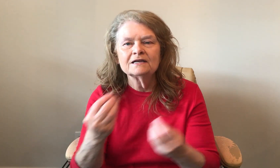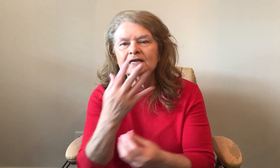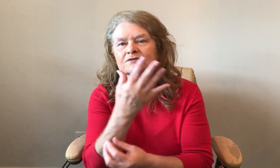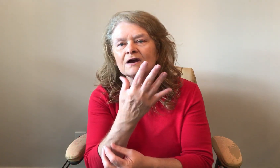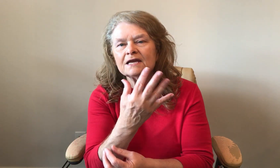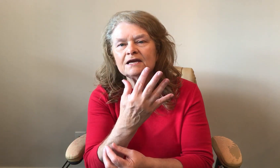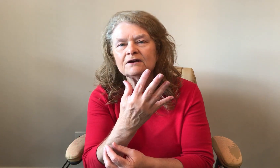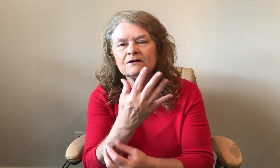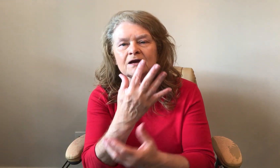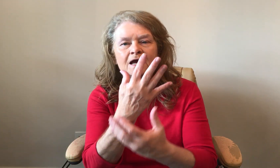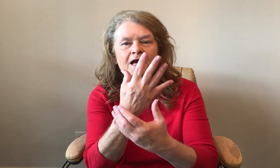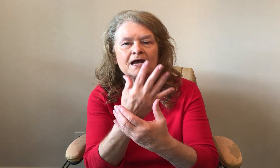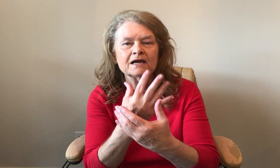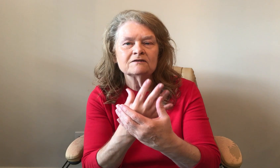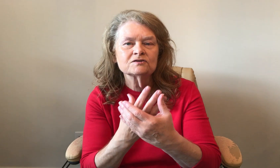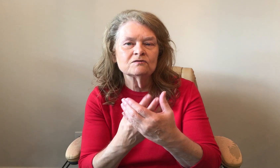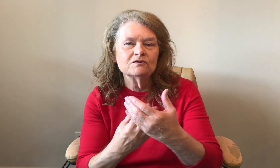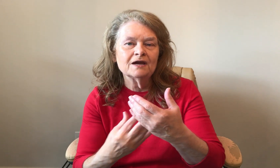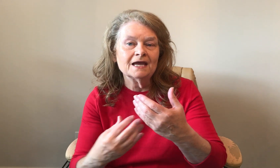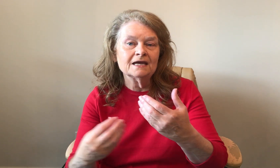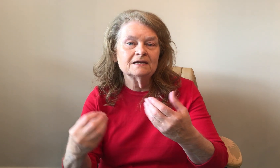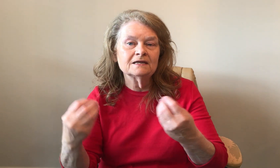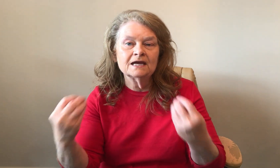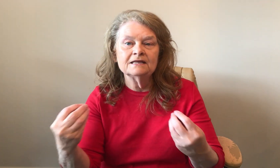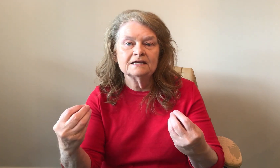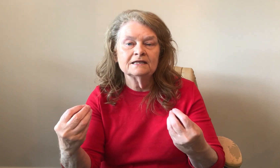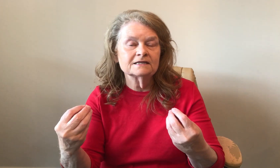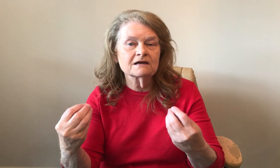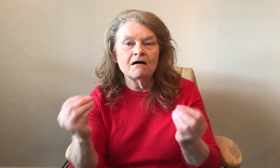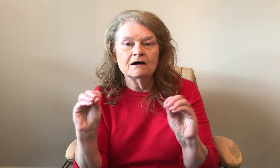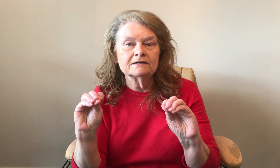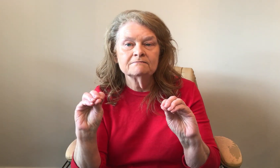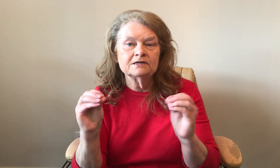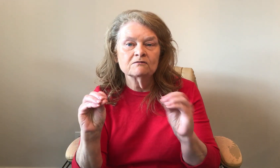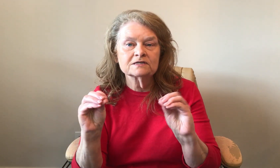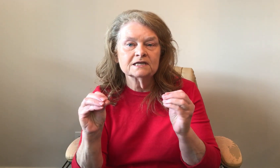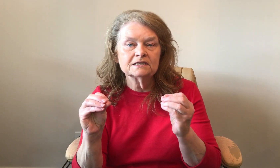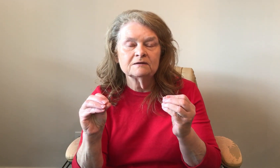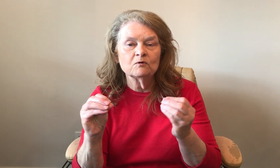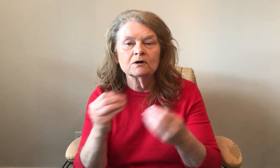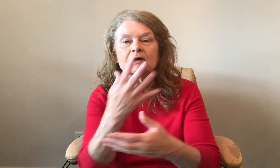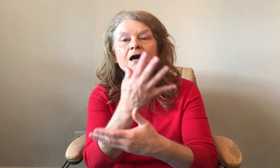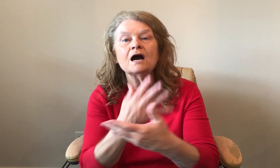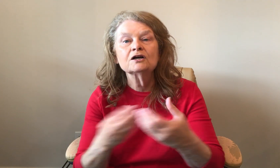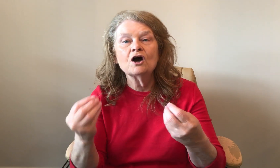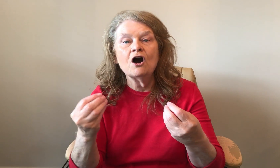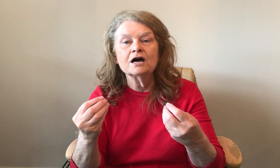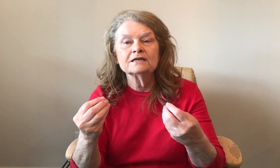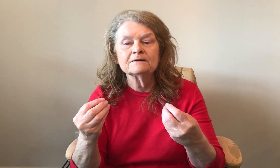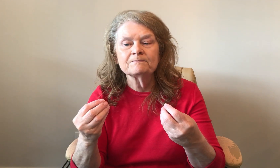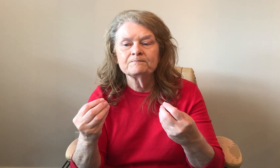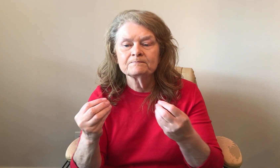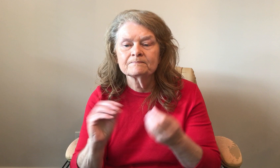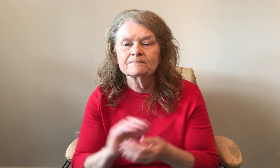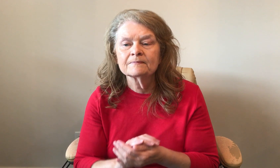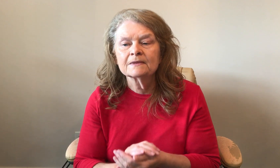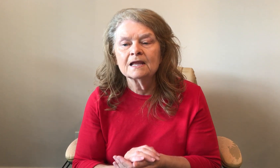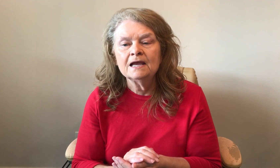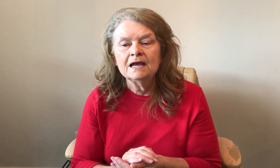It's right here. It goes through your hand and then it's gone. You don't see it anymore. Gone.